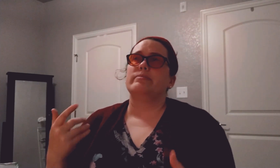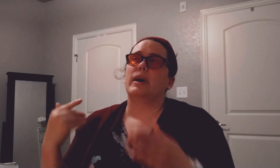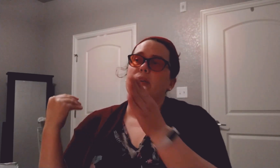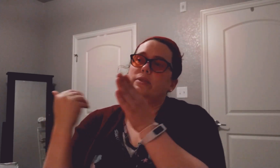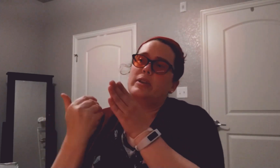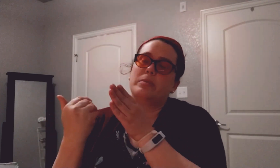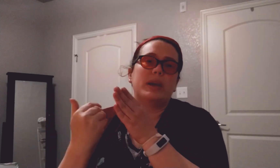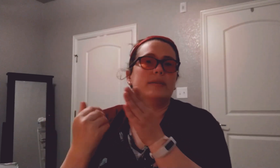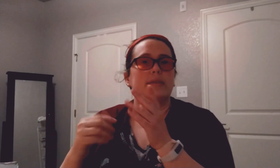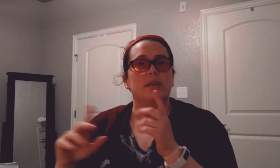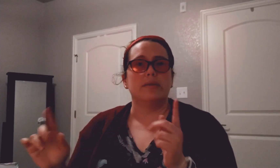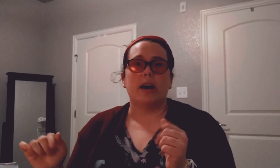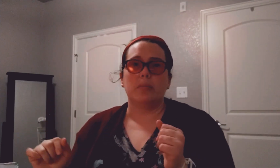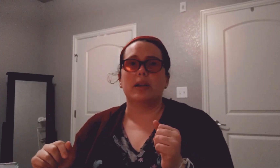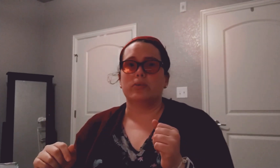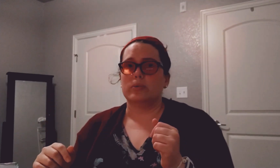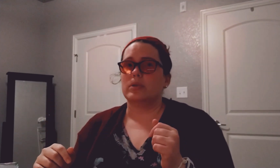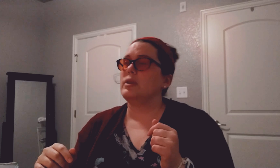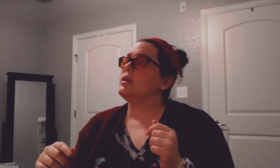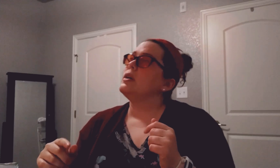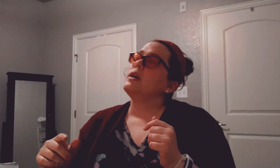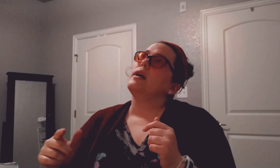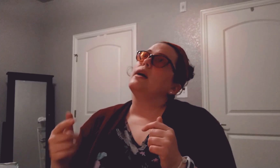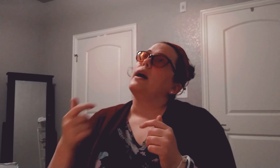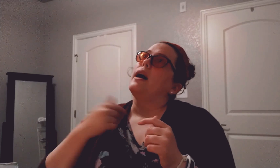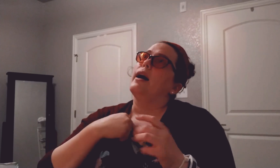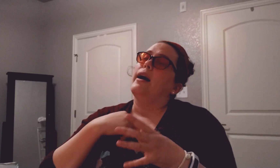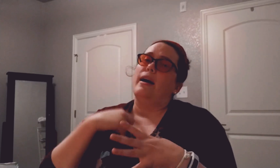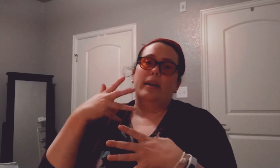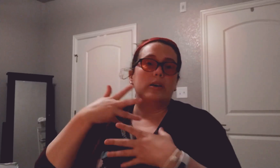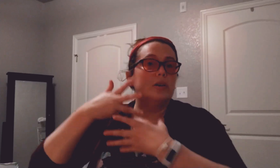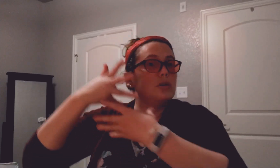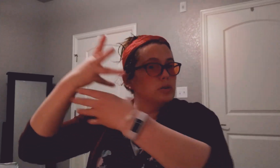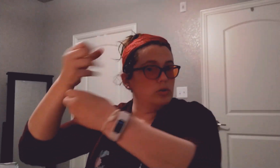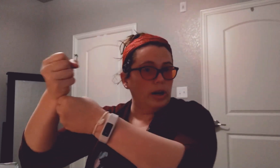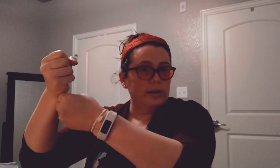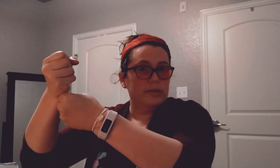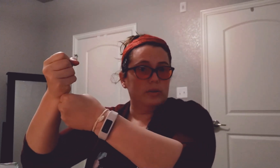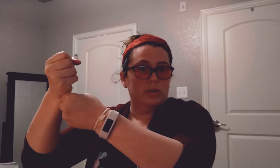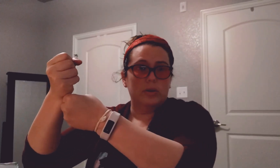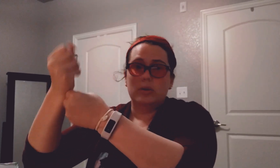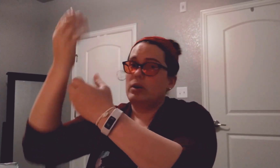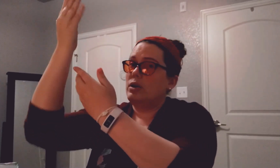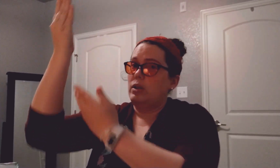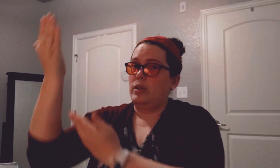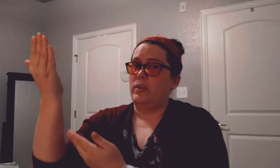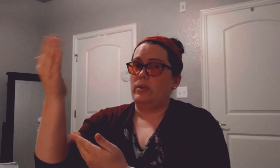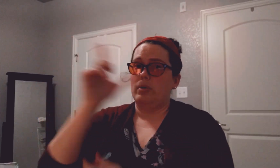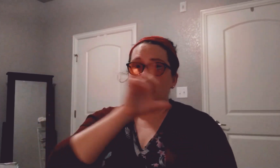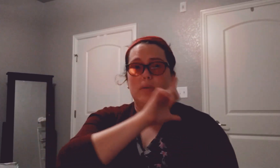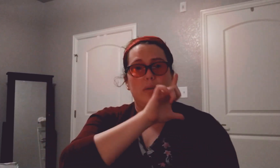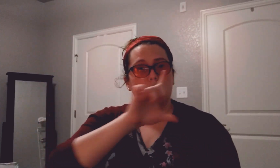I use near me instead of at my door. I trust you,